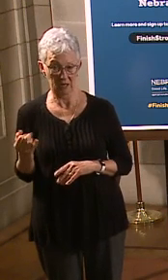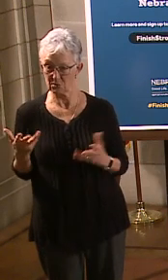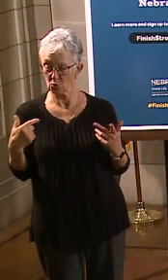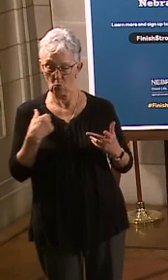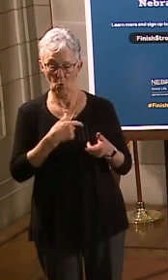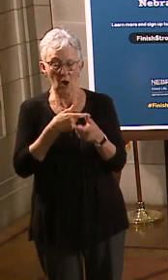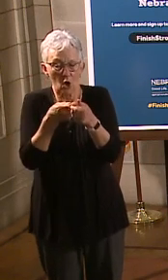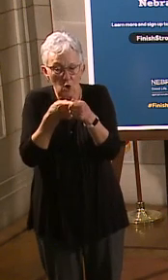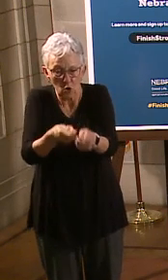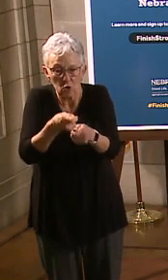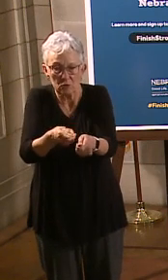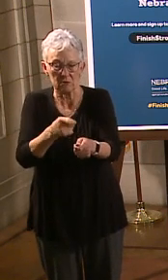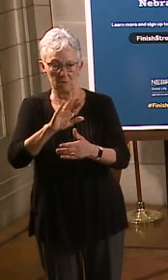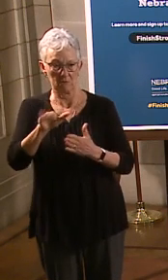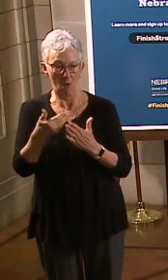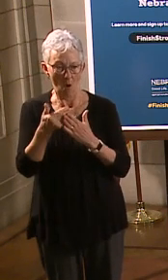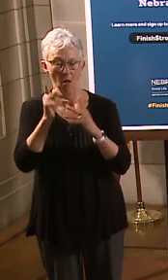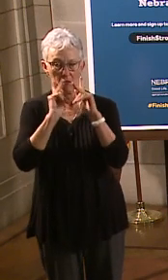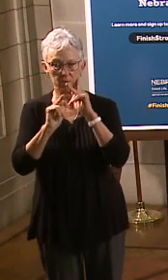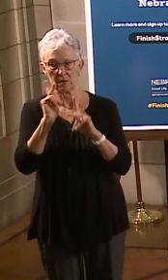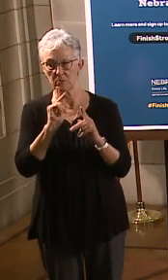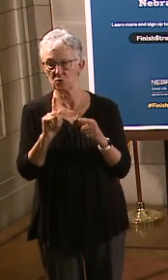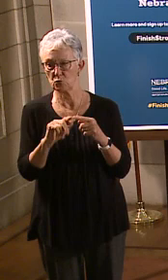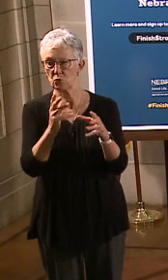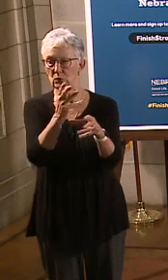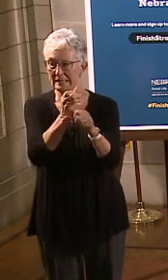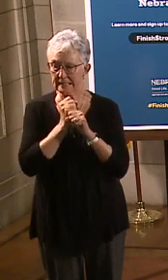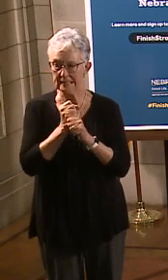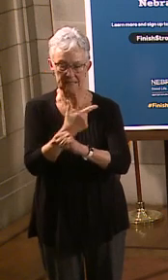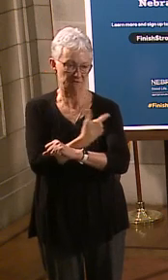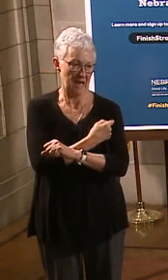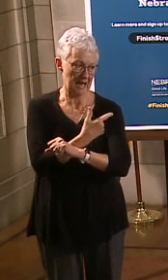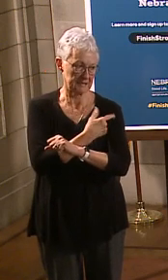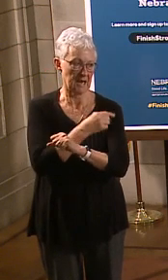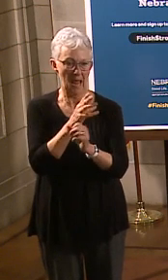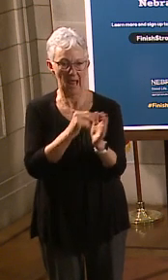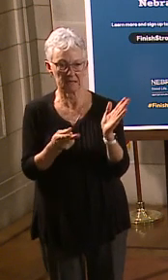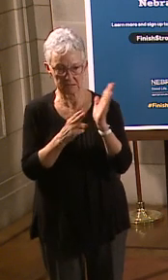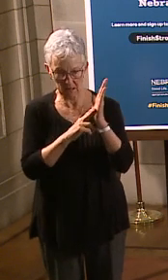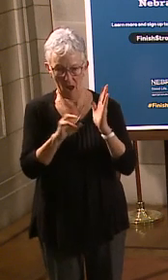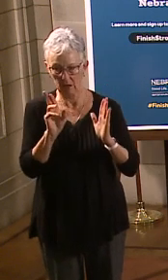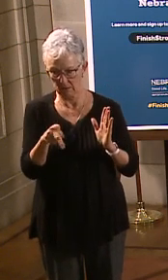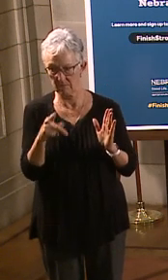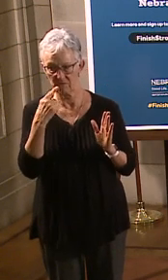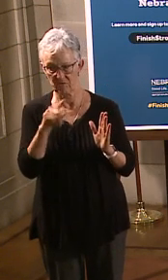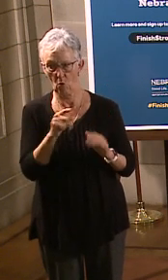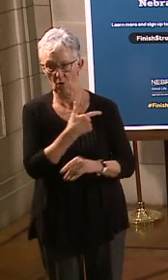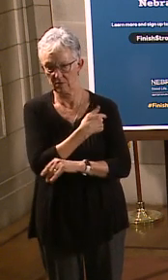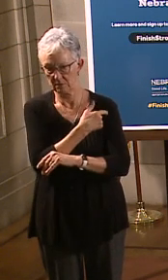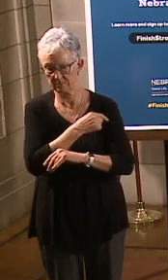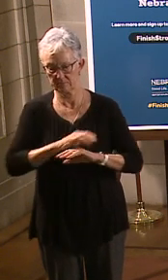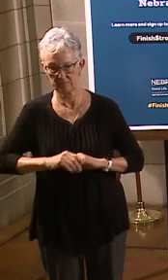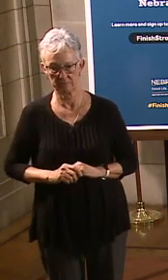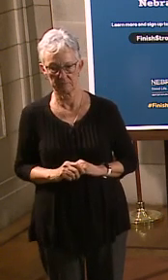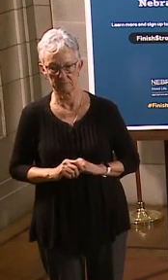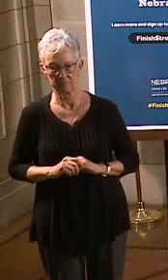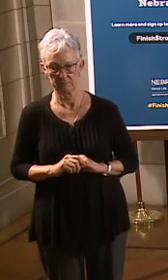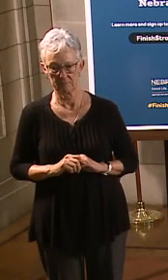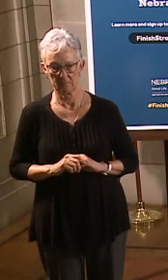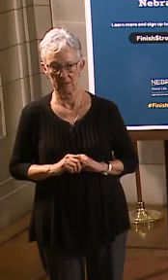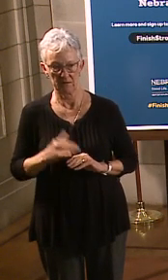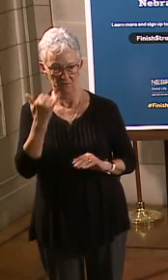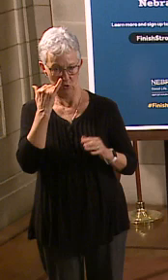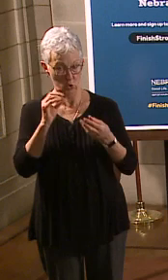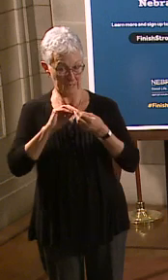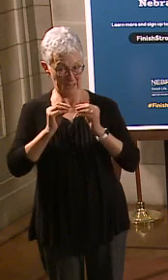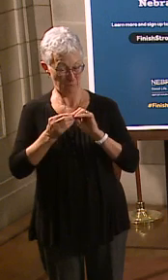the vaccine so that you can get notified, or to get the vaccine and get registered so you can get notified when it's available. The number to get registered, if you